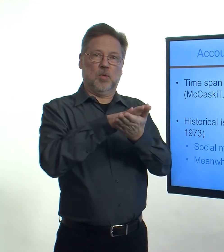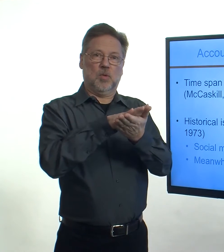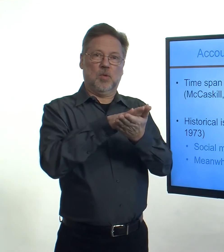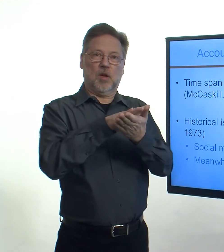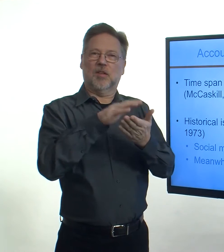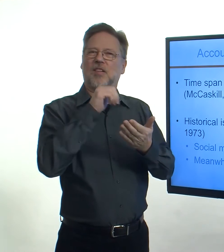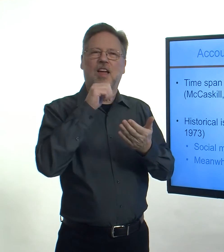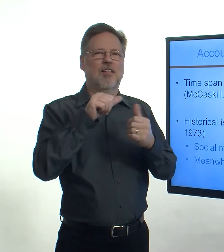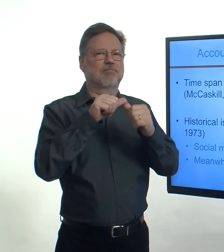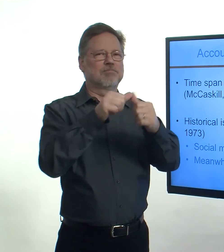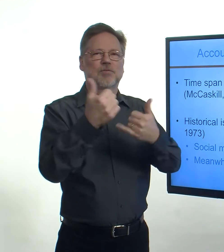longer exist today.